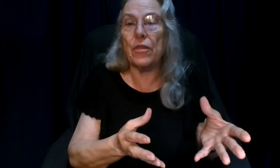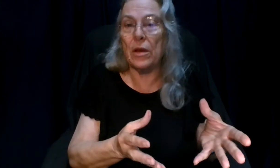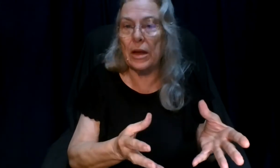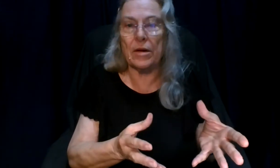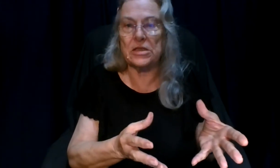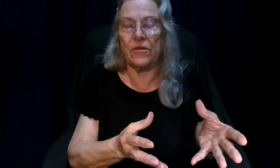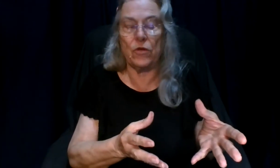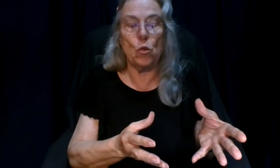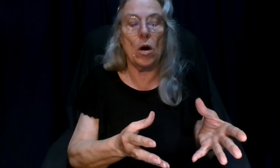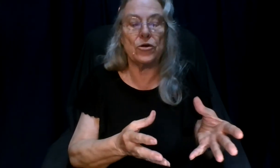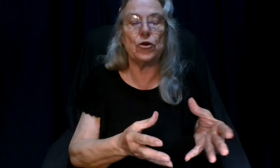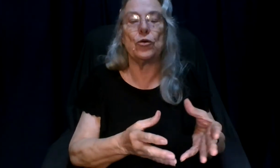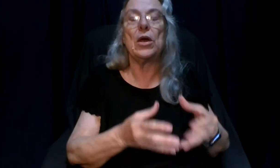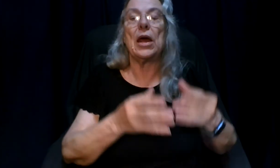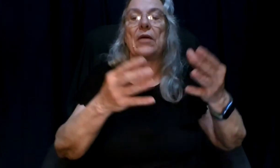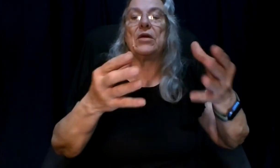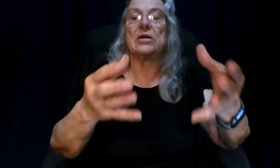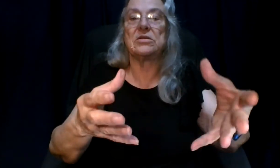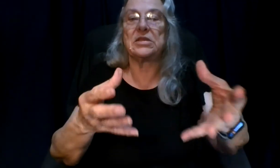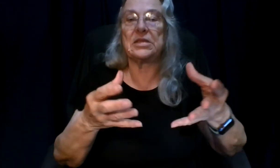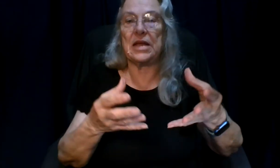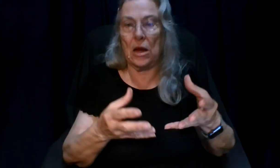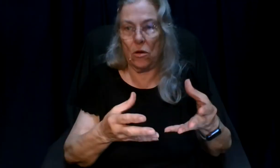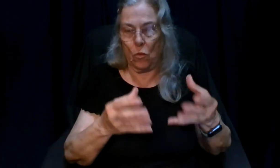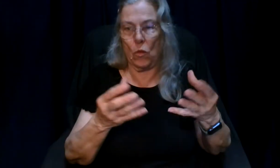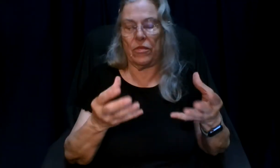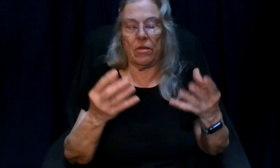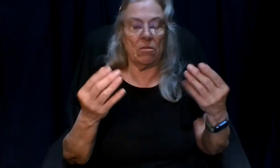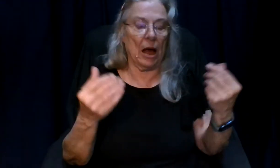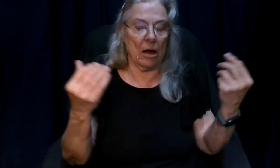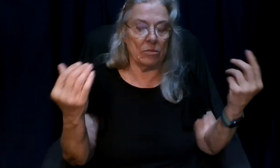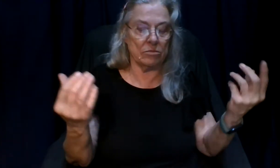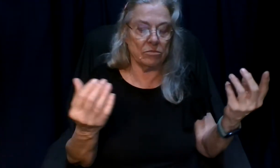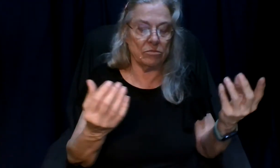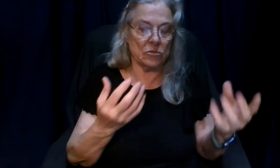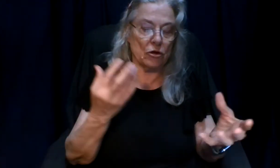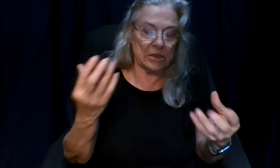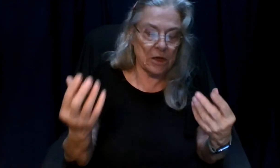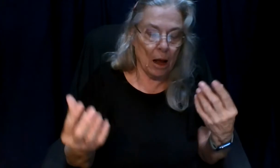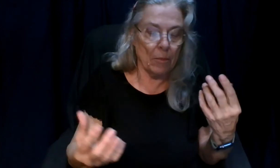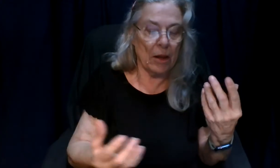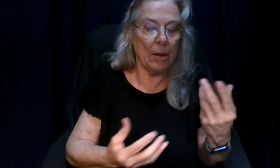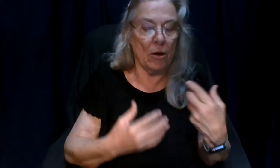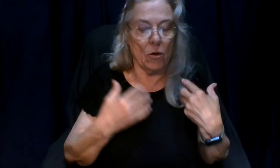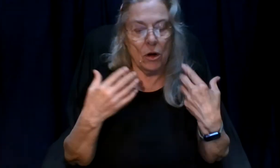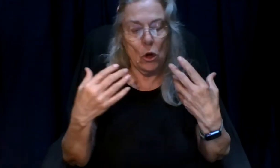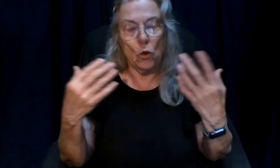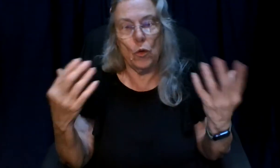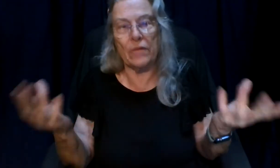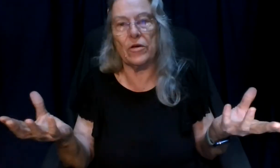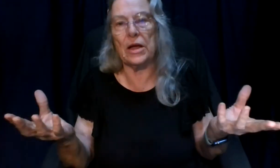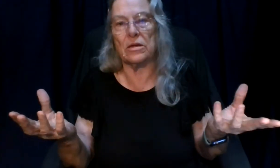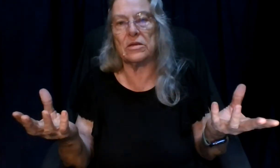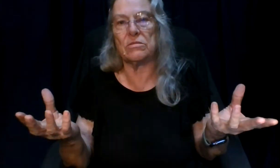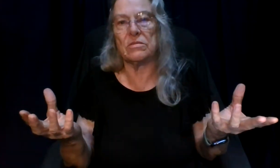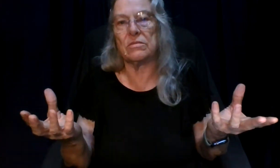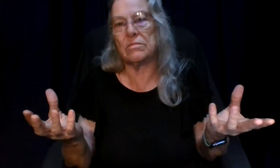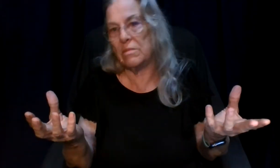lyrics if you want to and then sing with um chris tomlin or whoever else uh